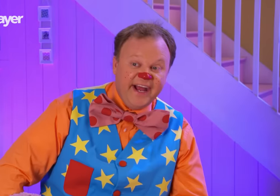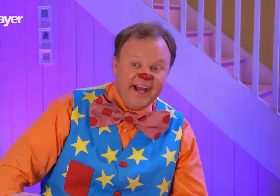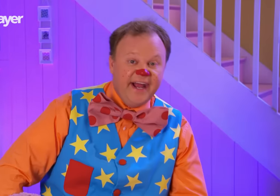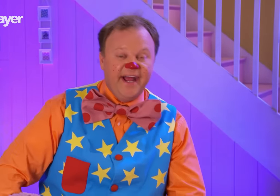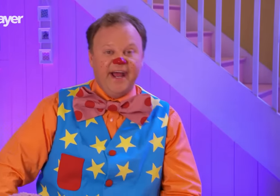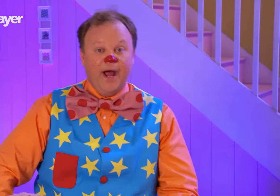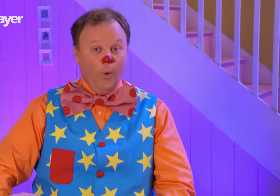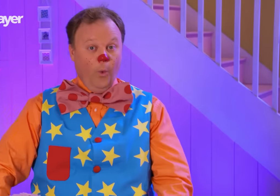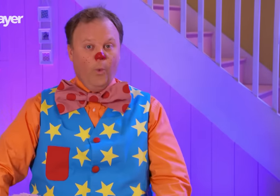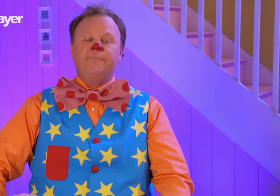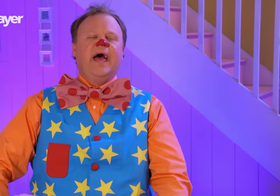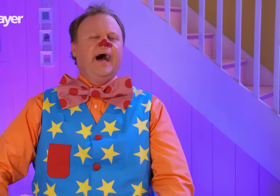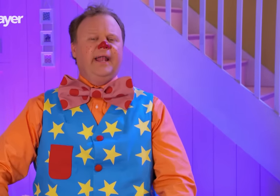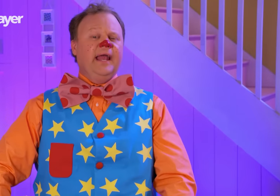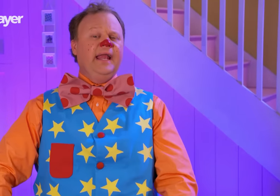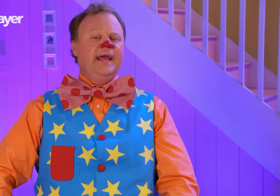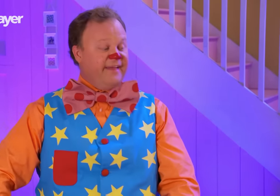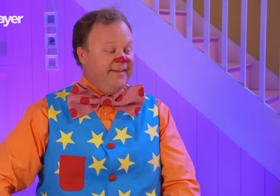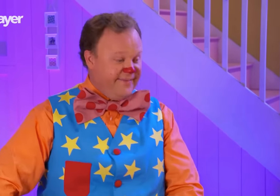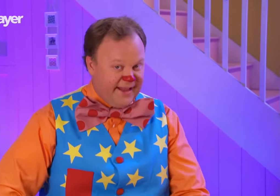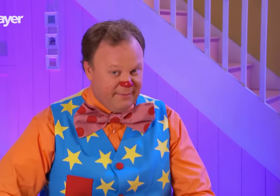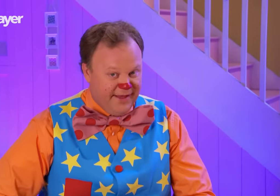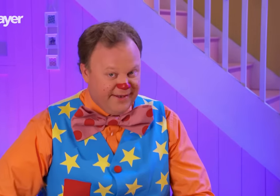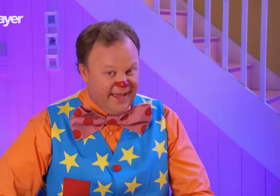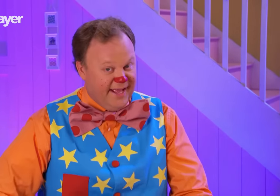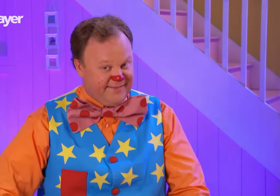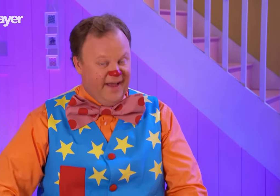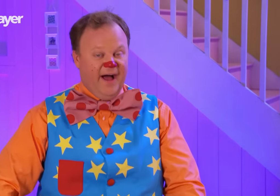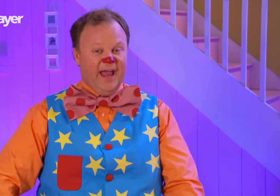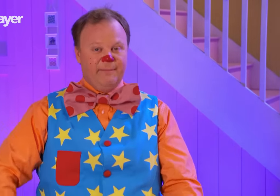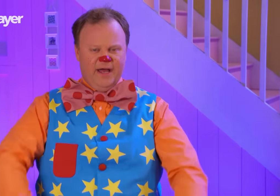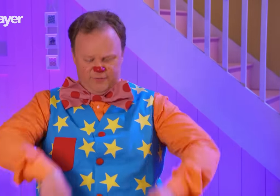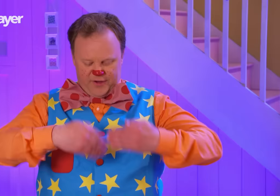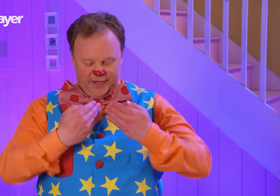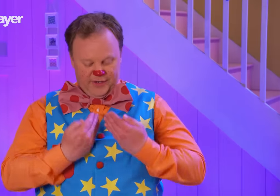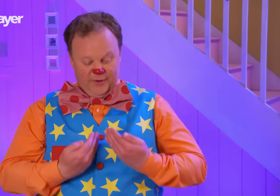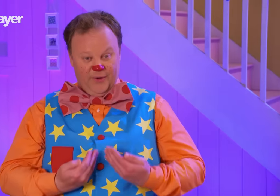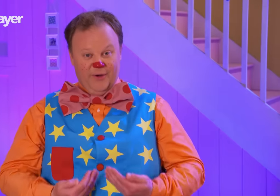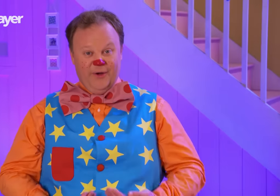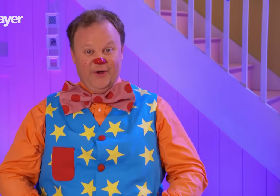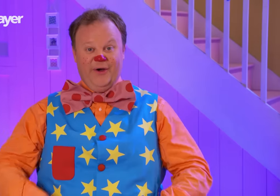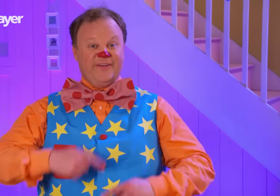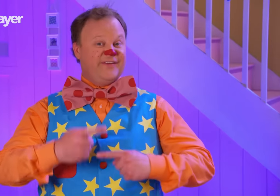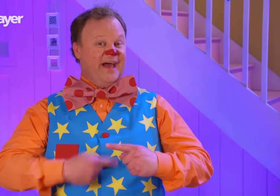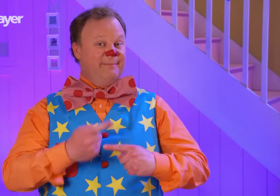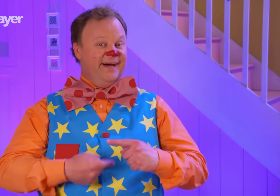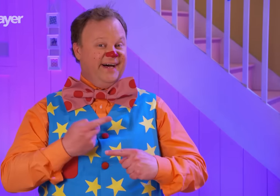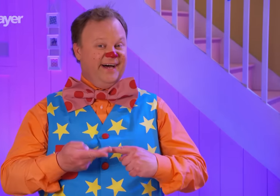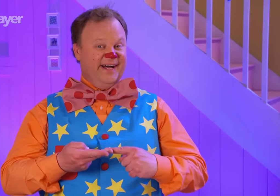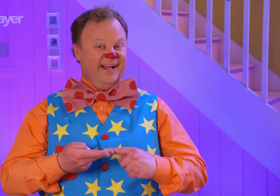Mr. Tumble. Ooh. Ladies and gentlemen, it's time for Lord Tumble.